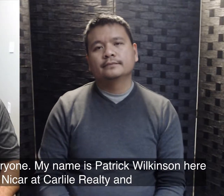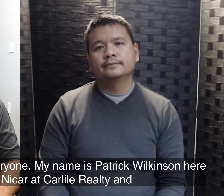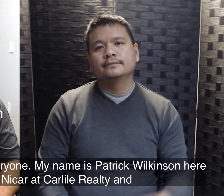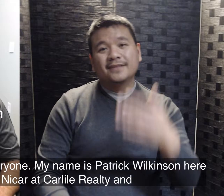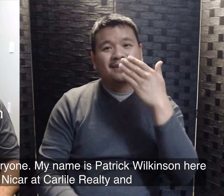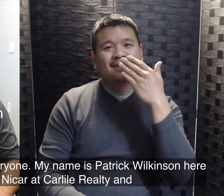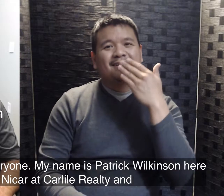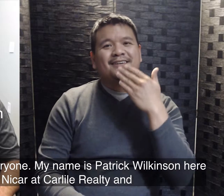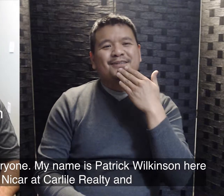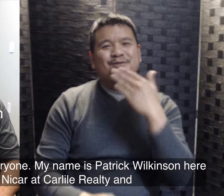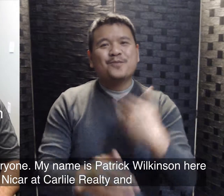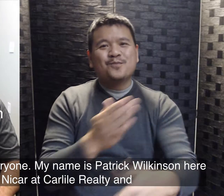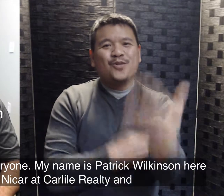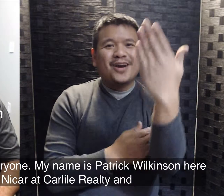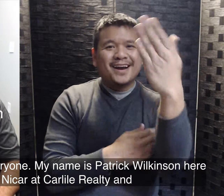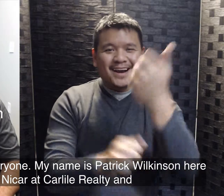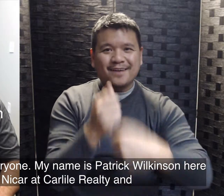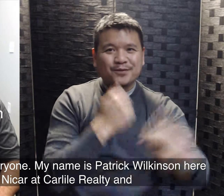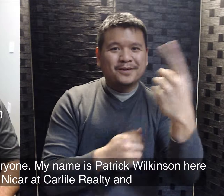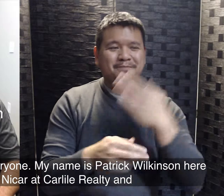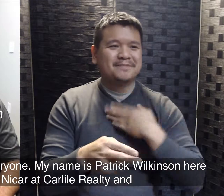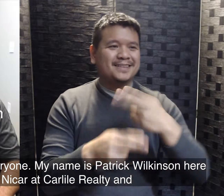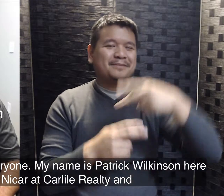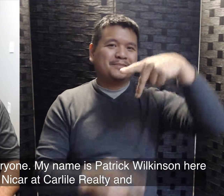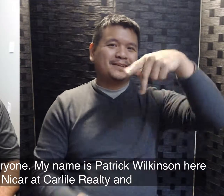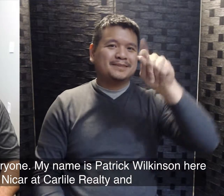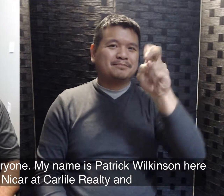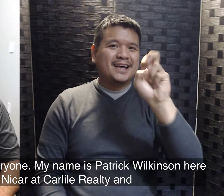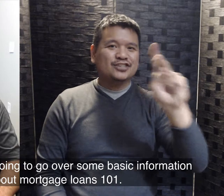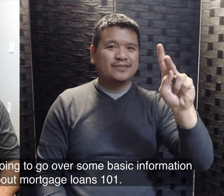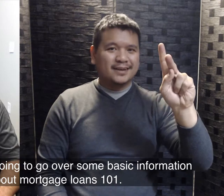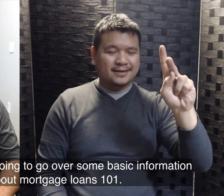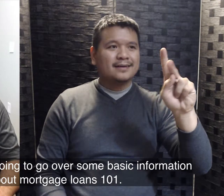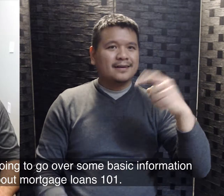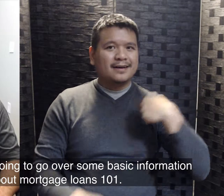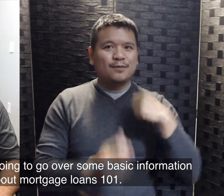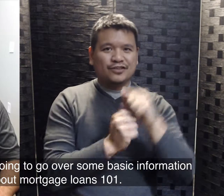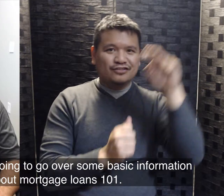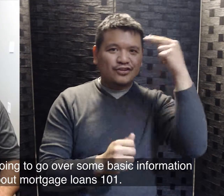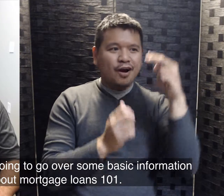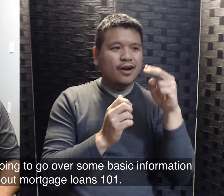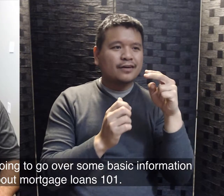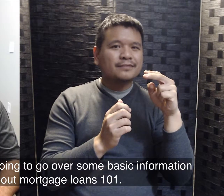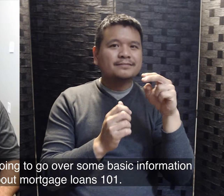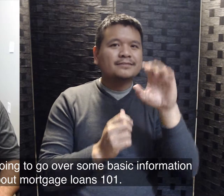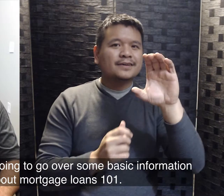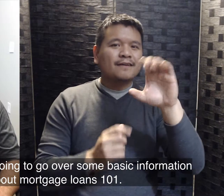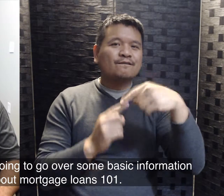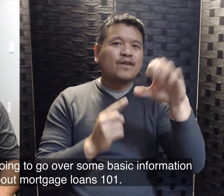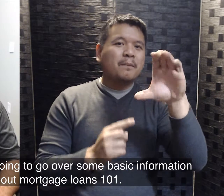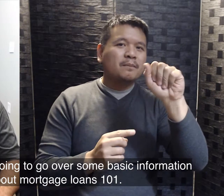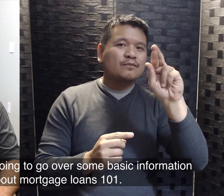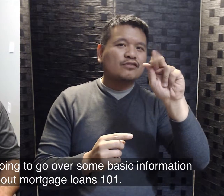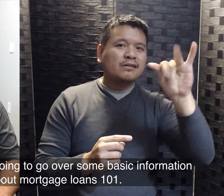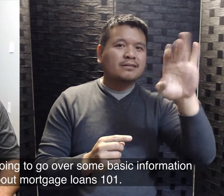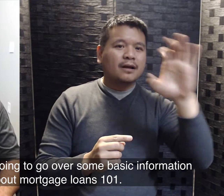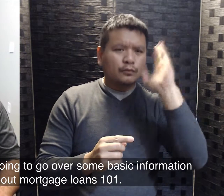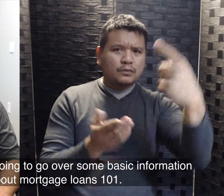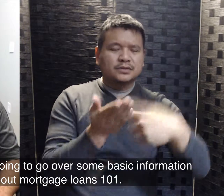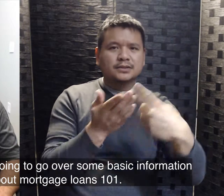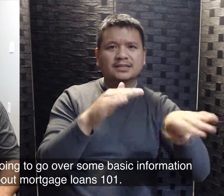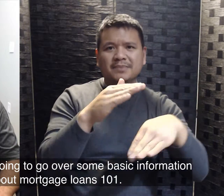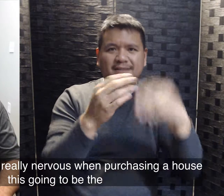Good morning, everyone. My name is Patrick Wilkinson here with Nakar at Carlisle Realty and Lending. We're going to go over some basic information about